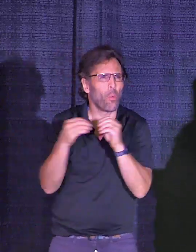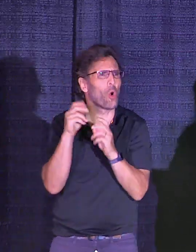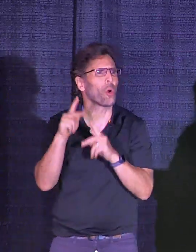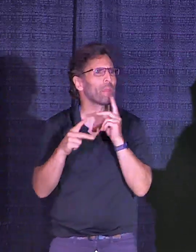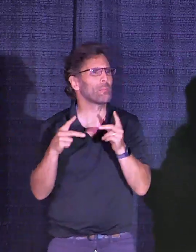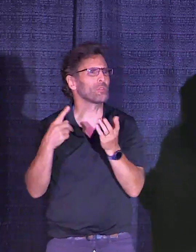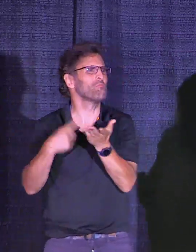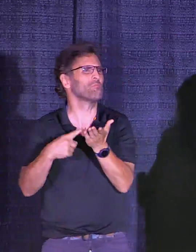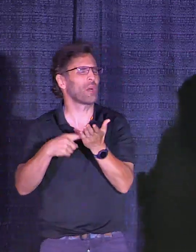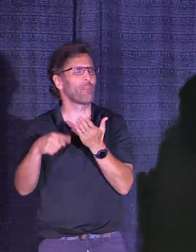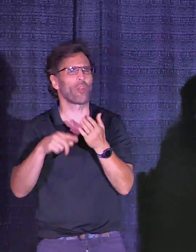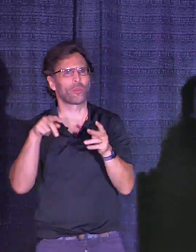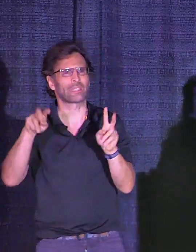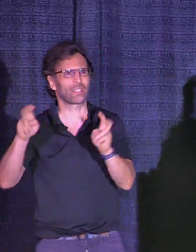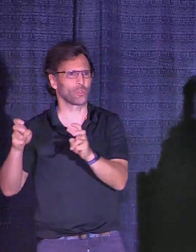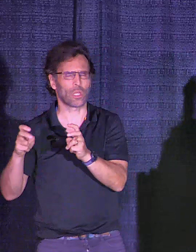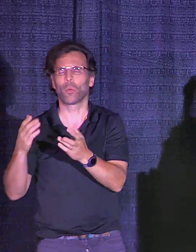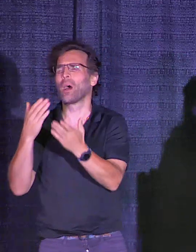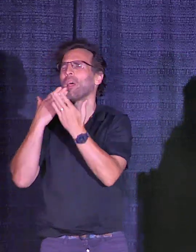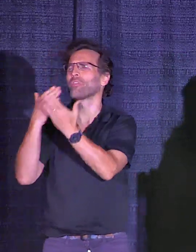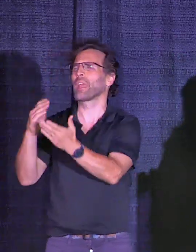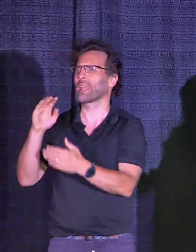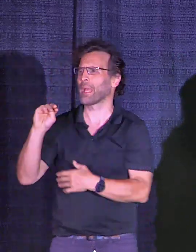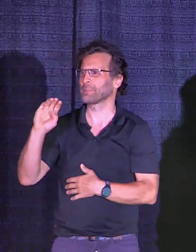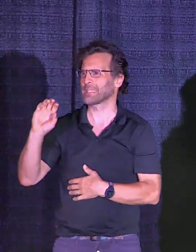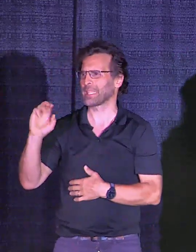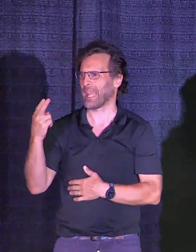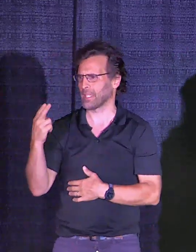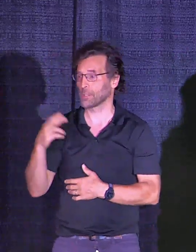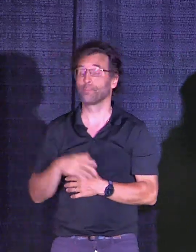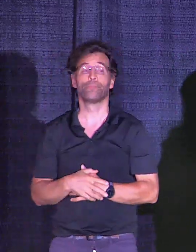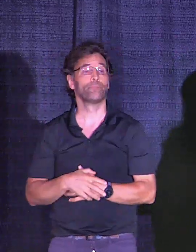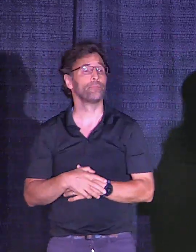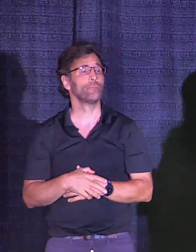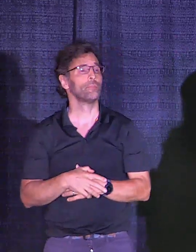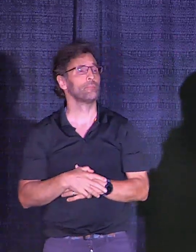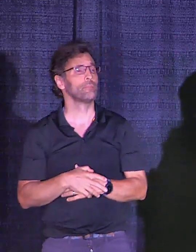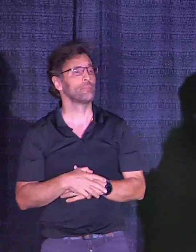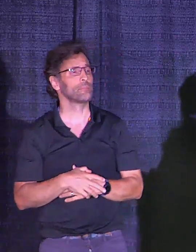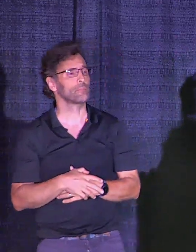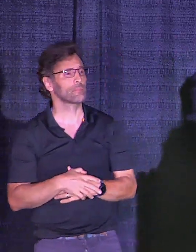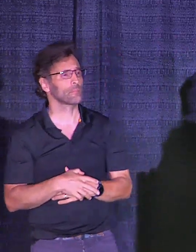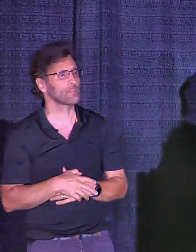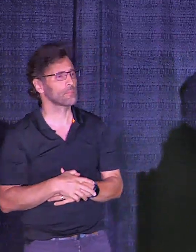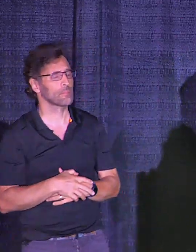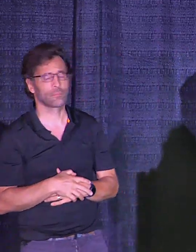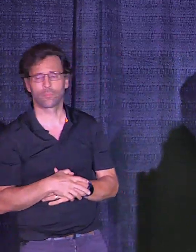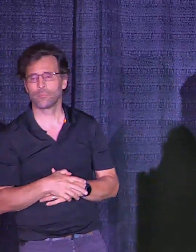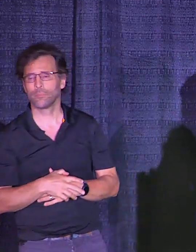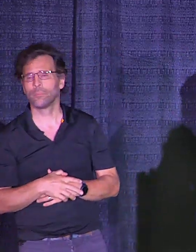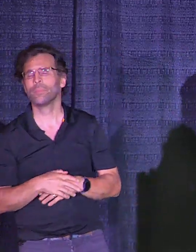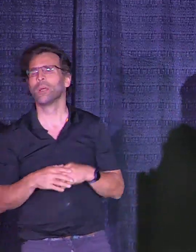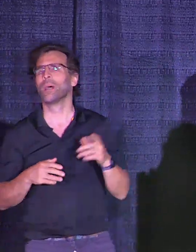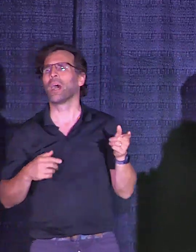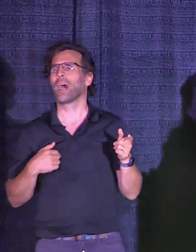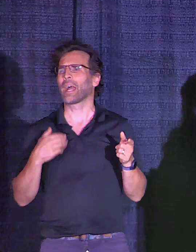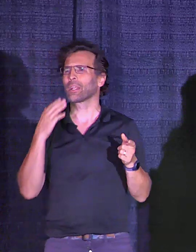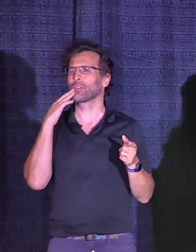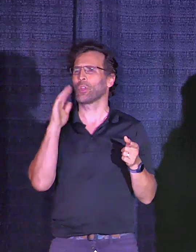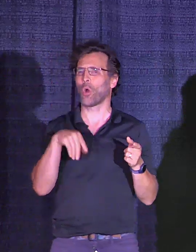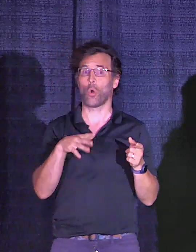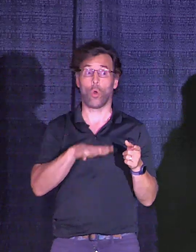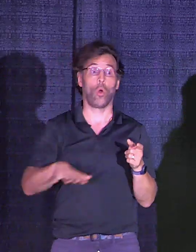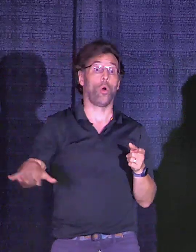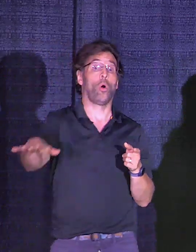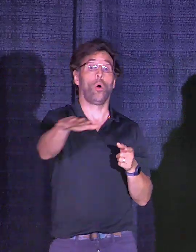housing. So I want to thank MCH. I just want to say that I know that we stand in a field of